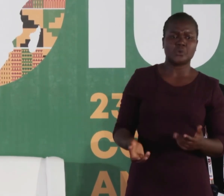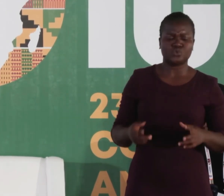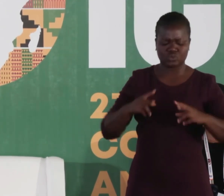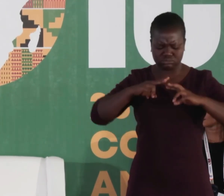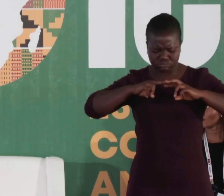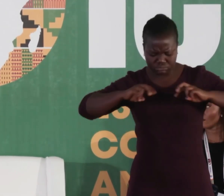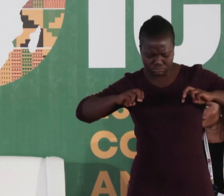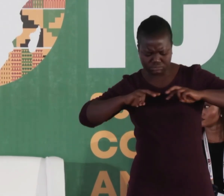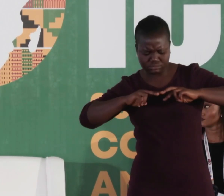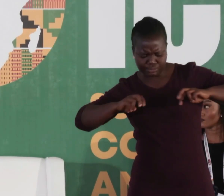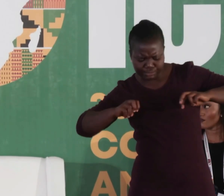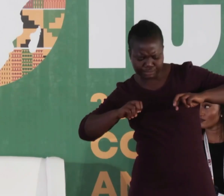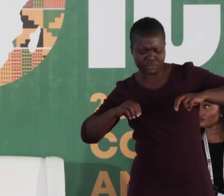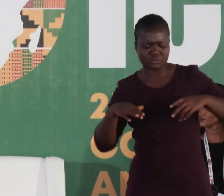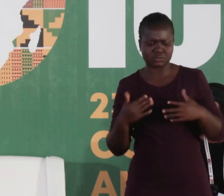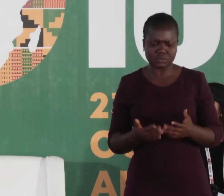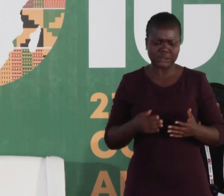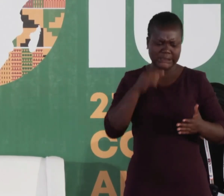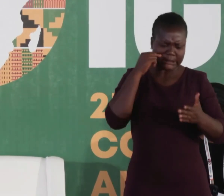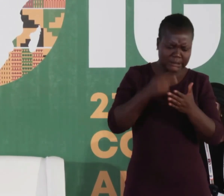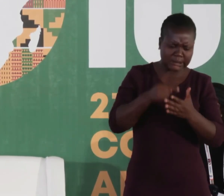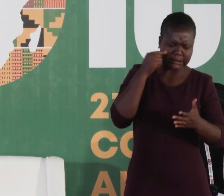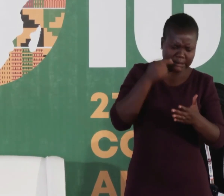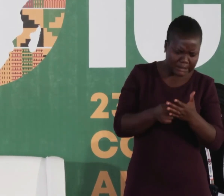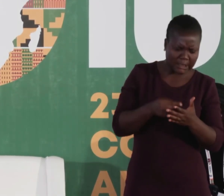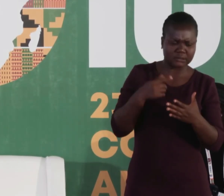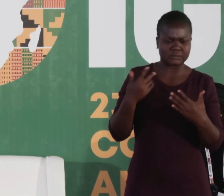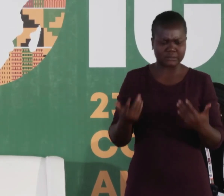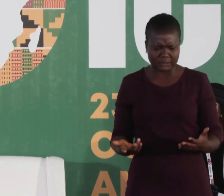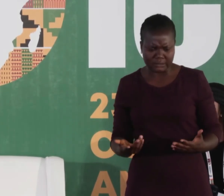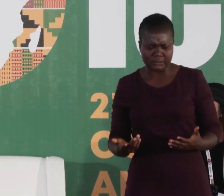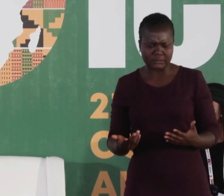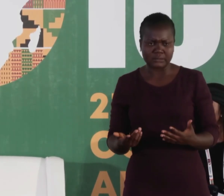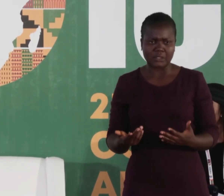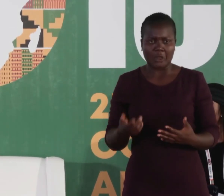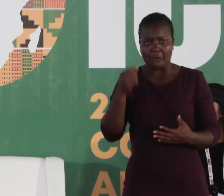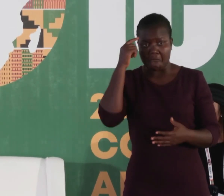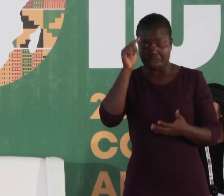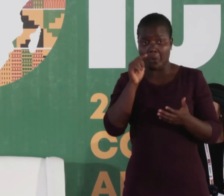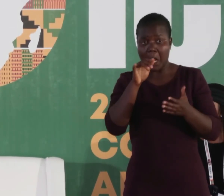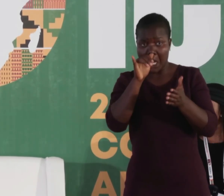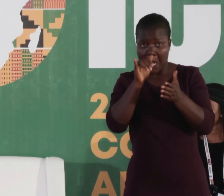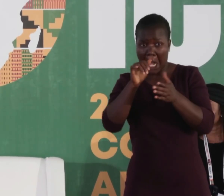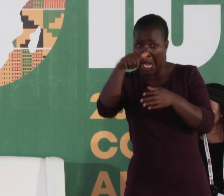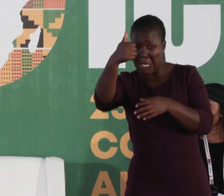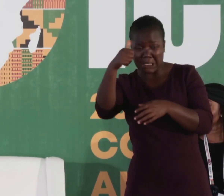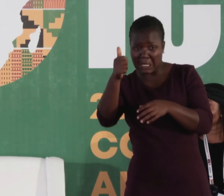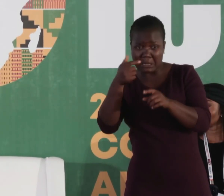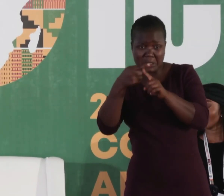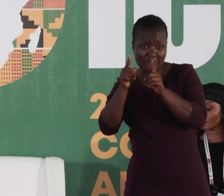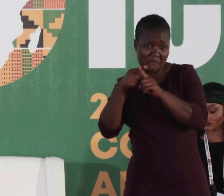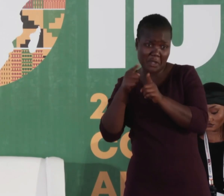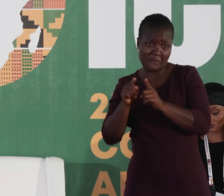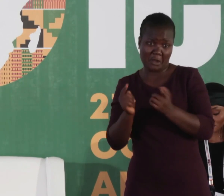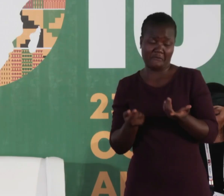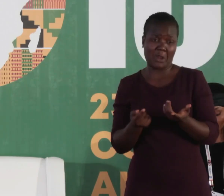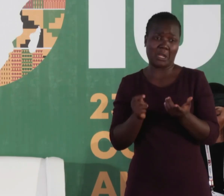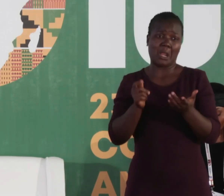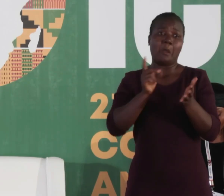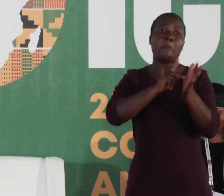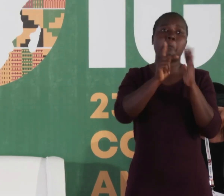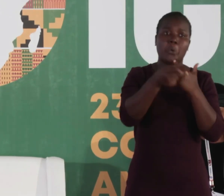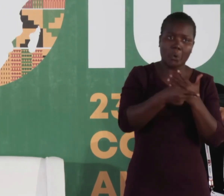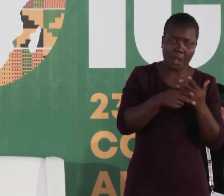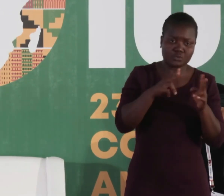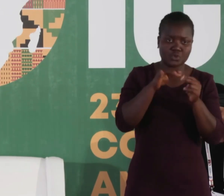other forms of delivery of PrEP or other different types of PrEP that we can also evaluate